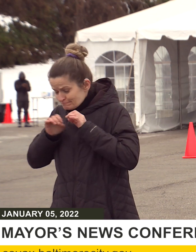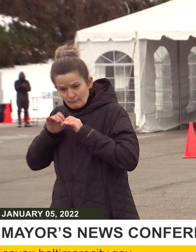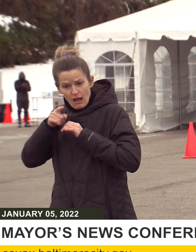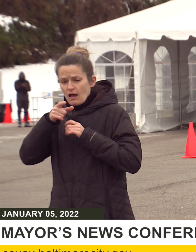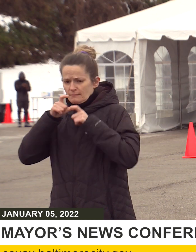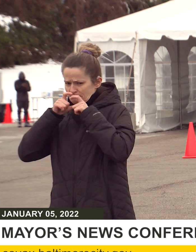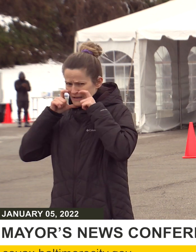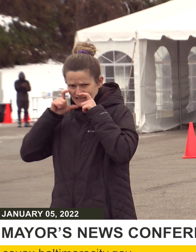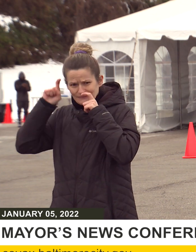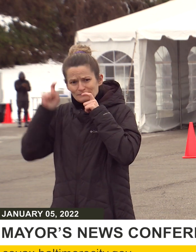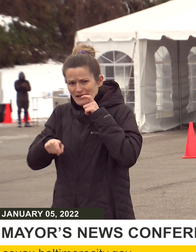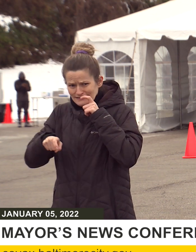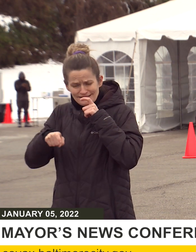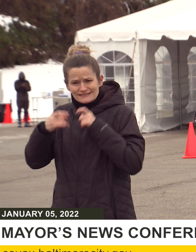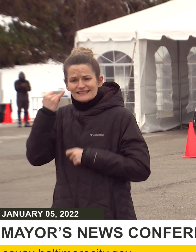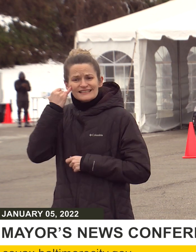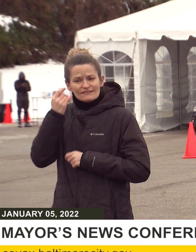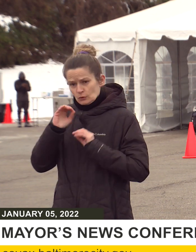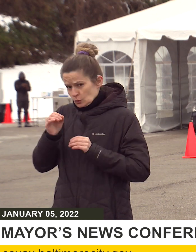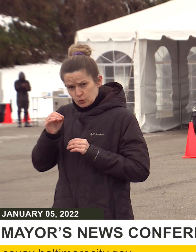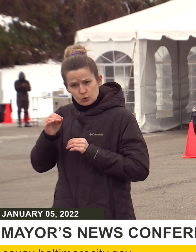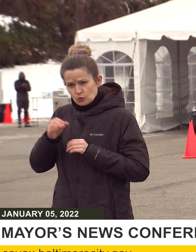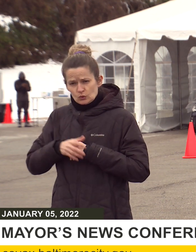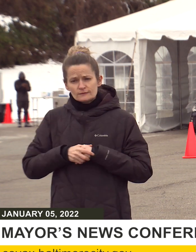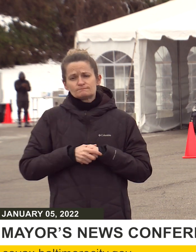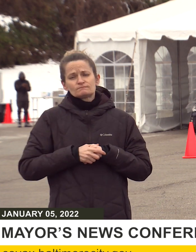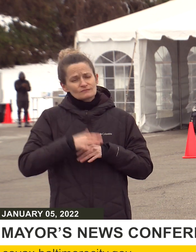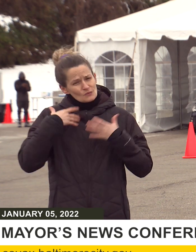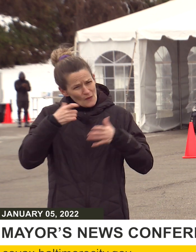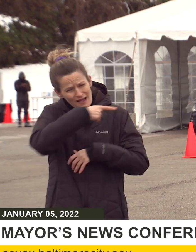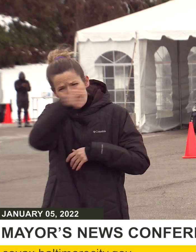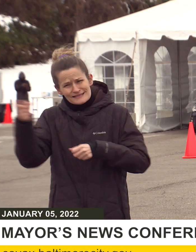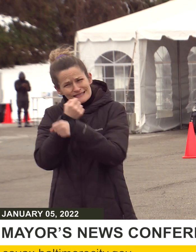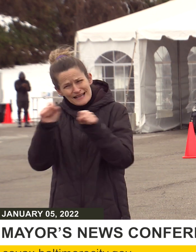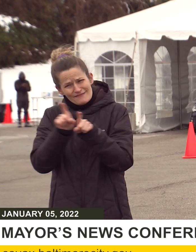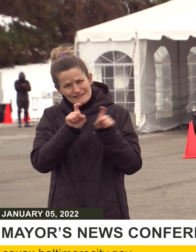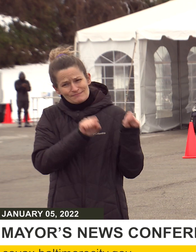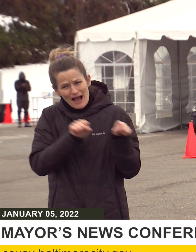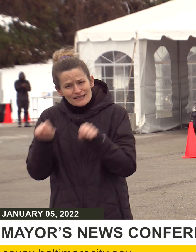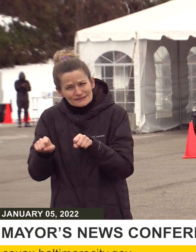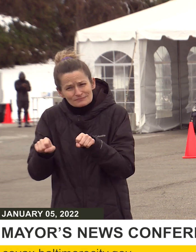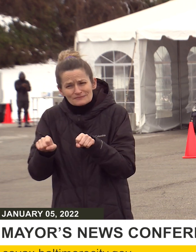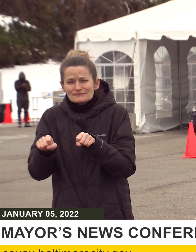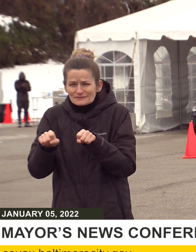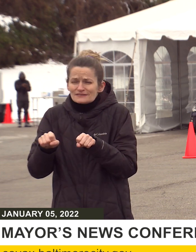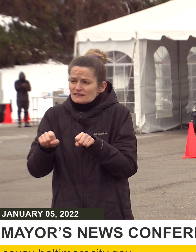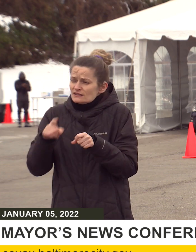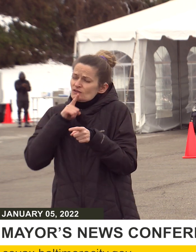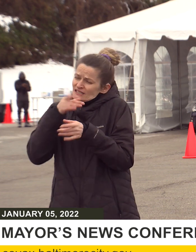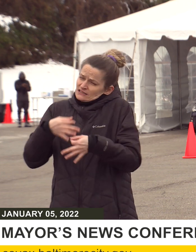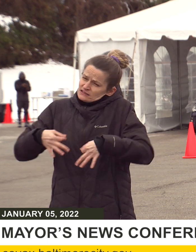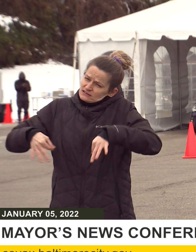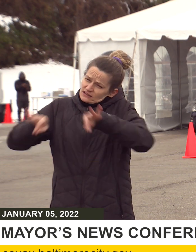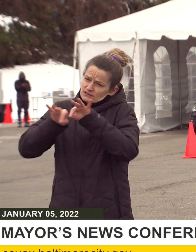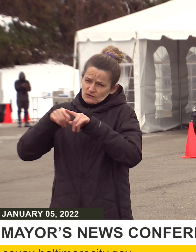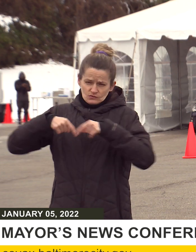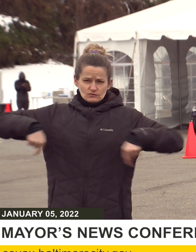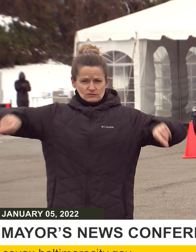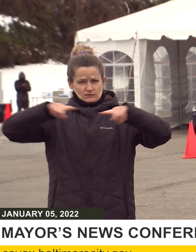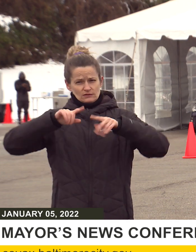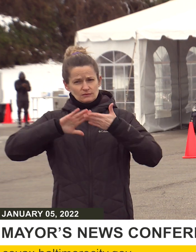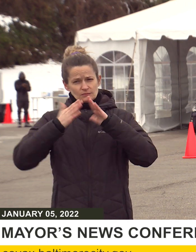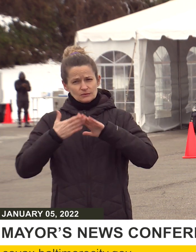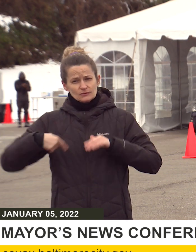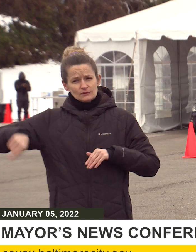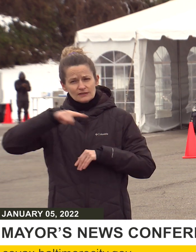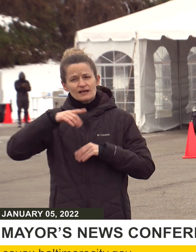We want us to be as safe as possible. Masks are essential and extend the close exposure time from